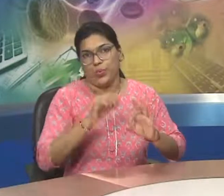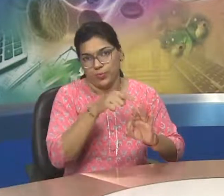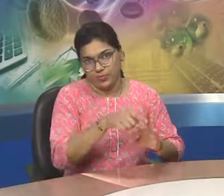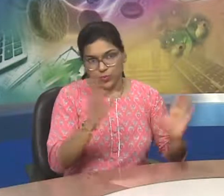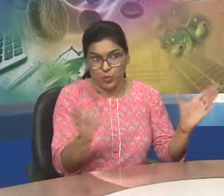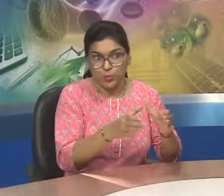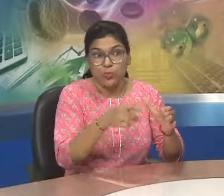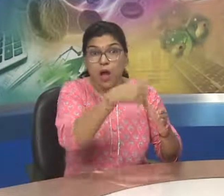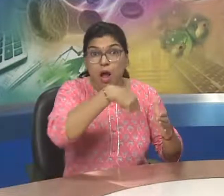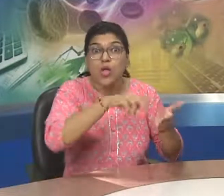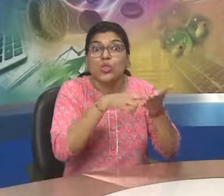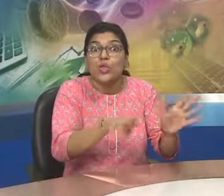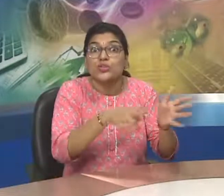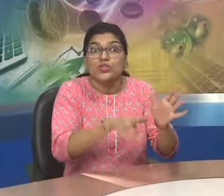soil, etc.